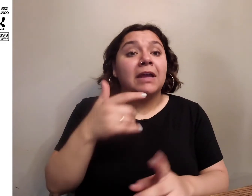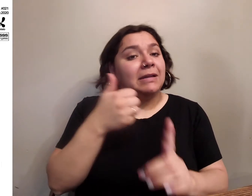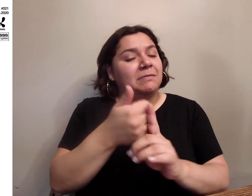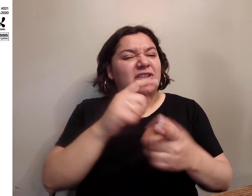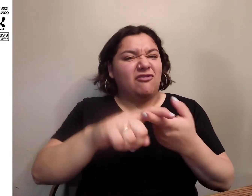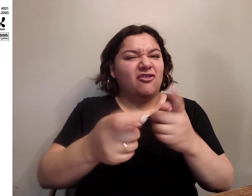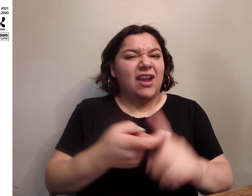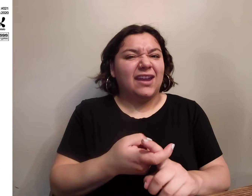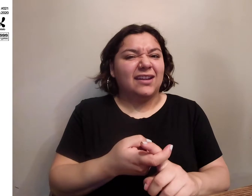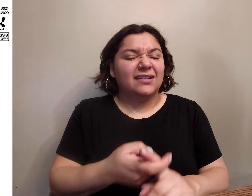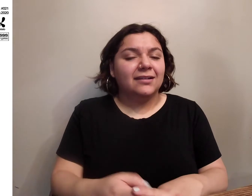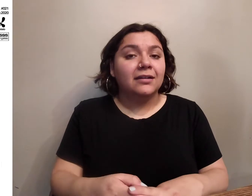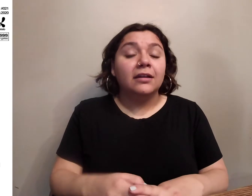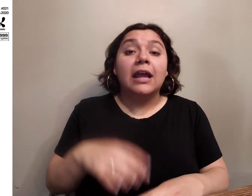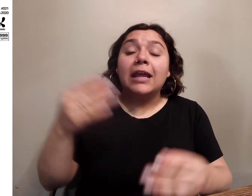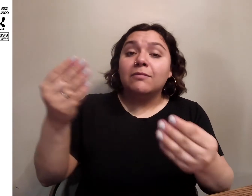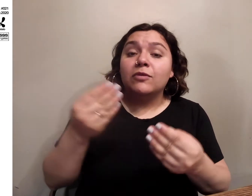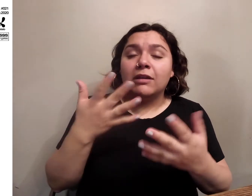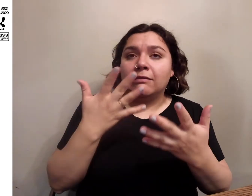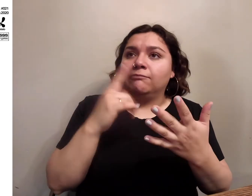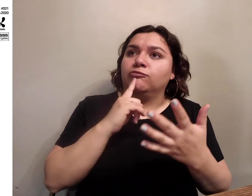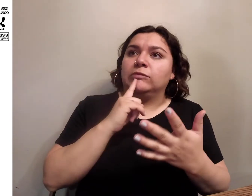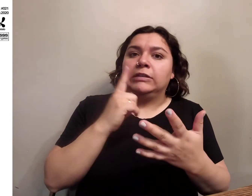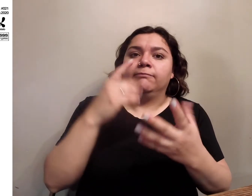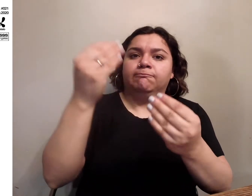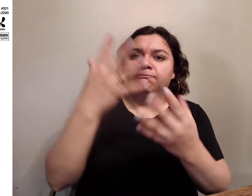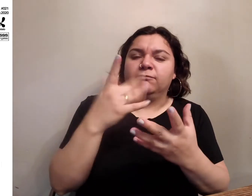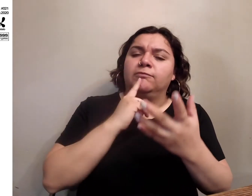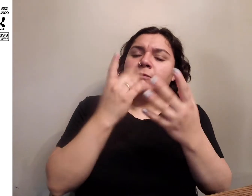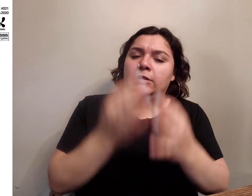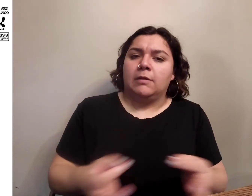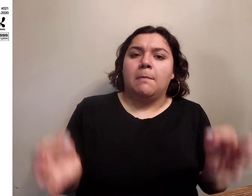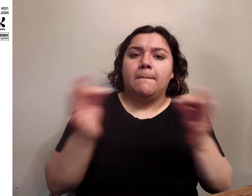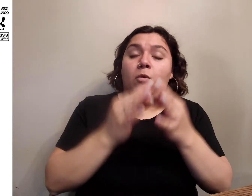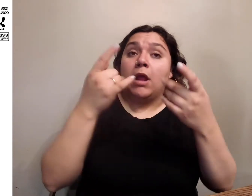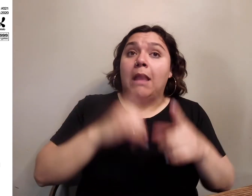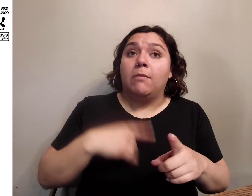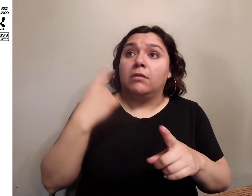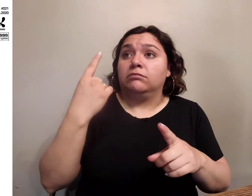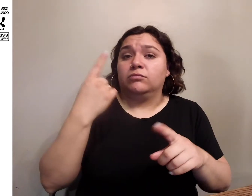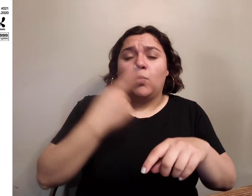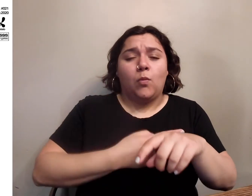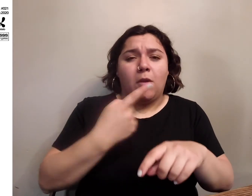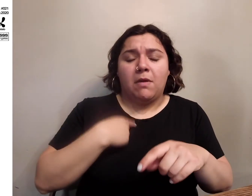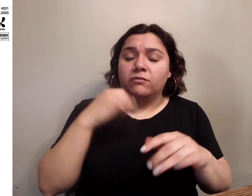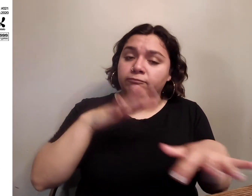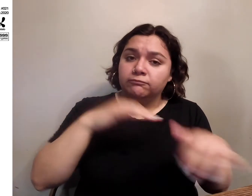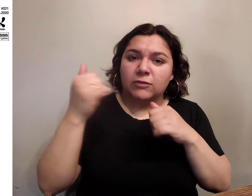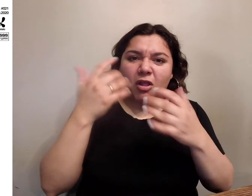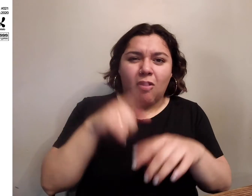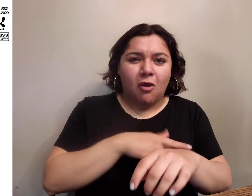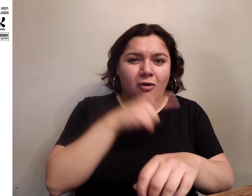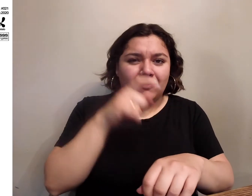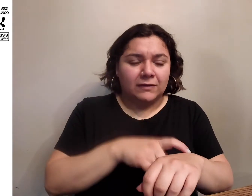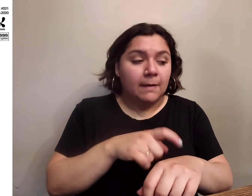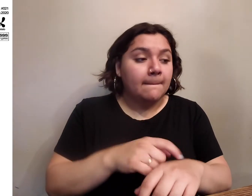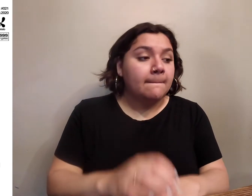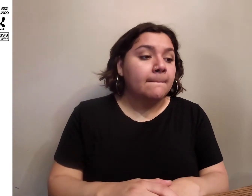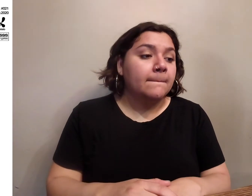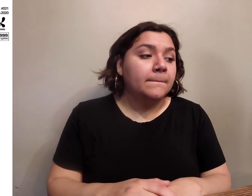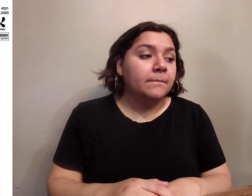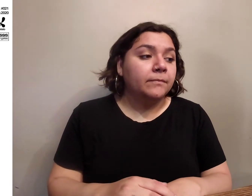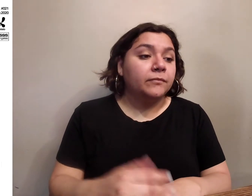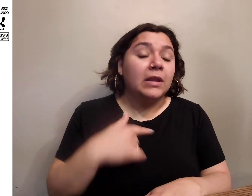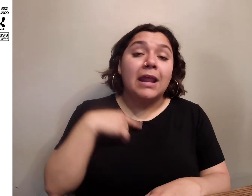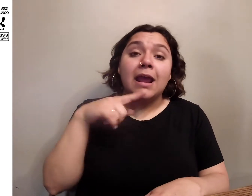friend, and he brings things that are really important to me. And I was away for a while, and I had